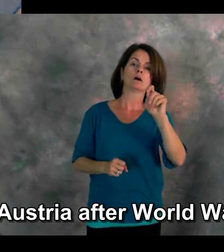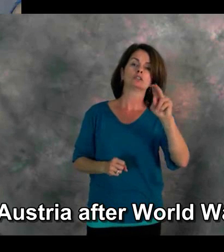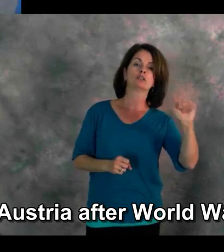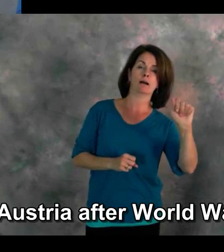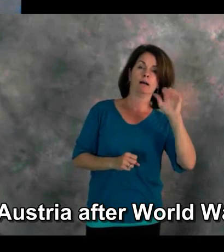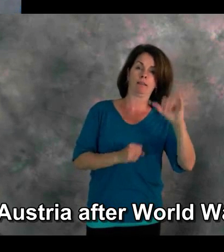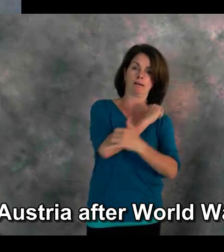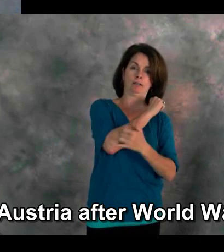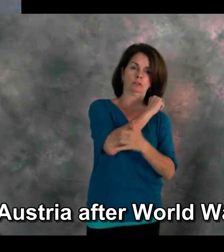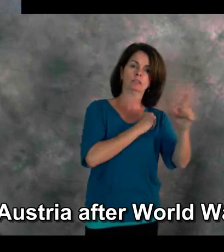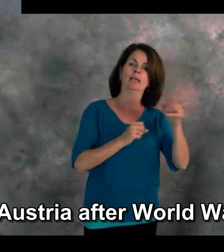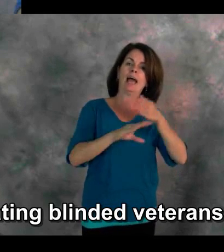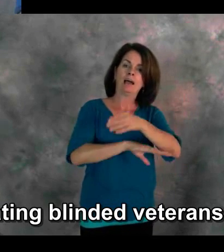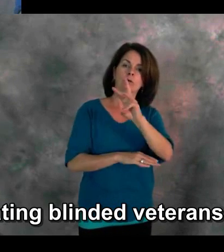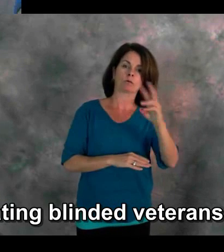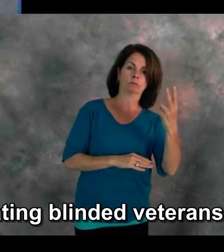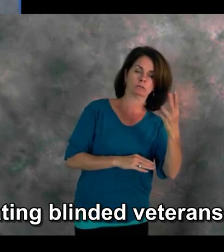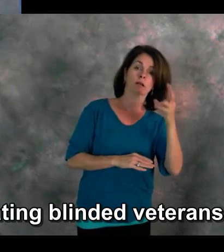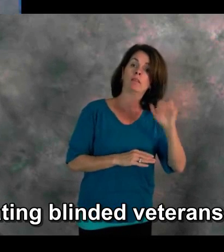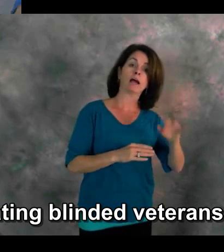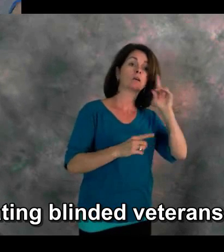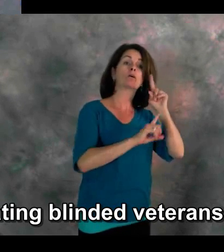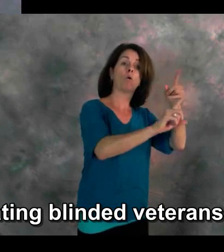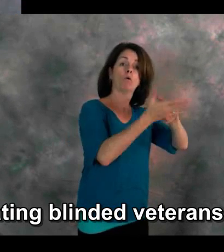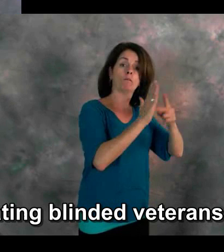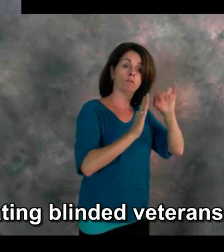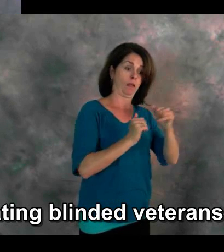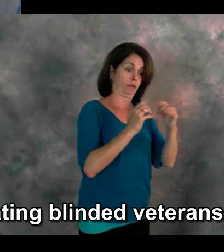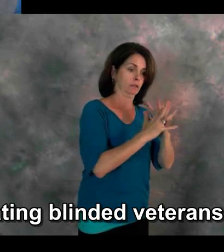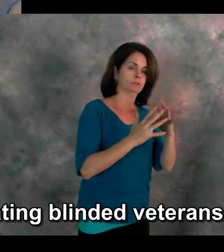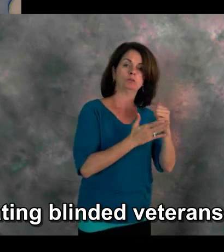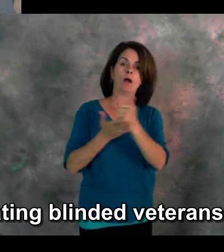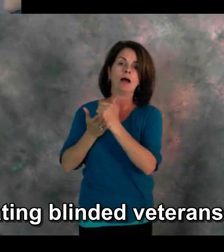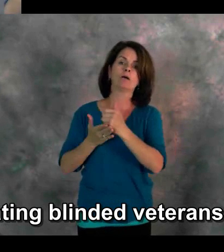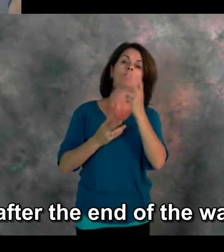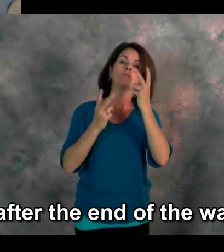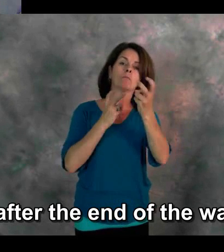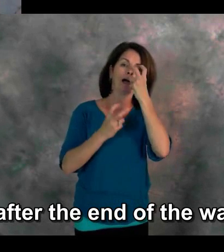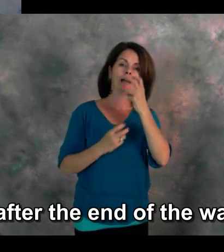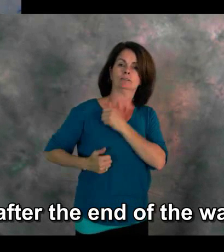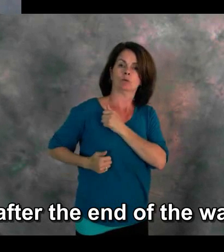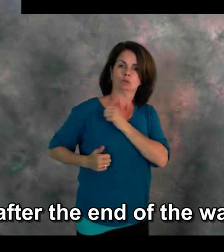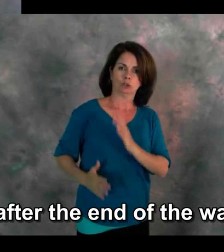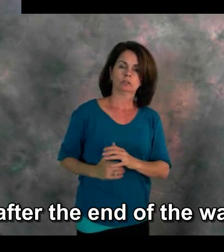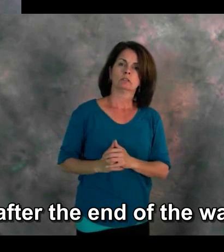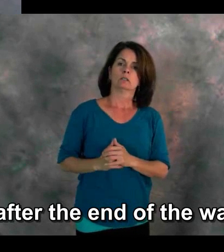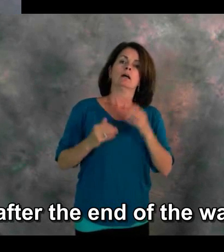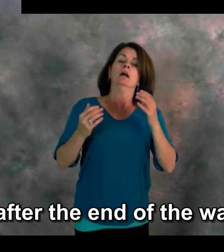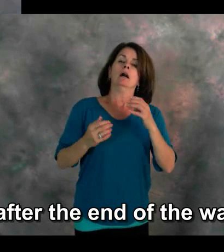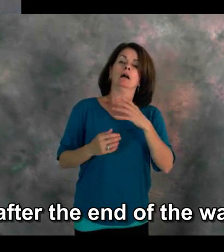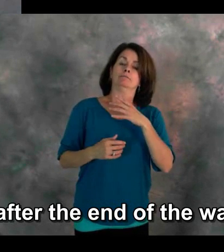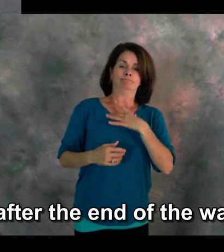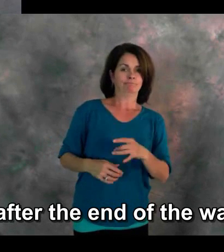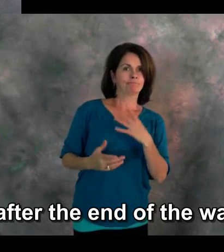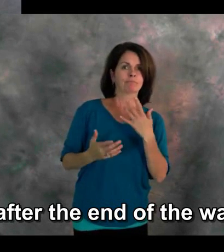Austria after World War II as a means of rehabilitating blinded veterans. Obviously, in the 1940s, after